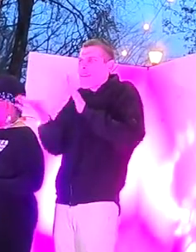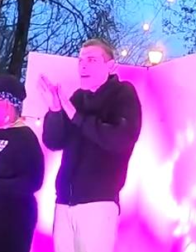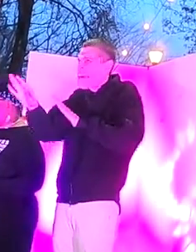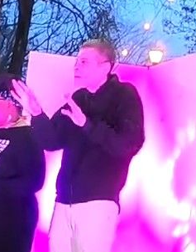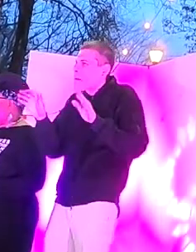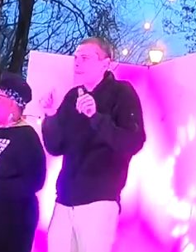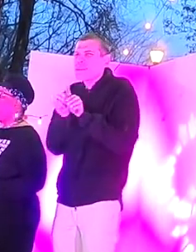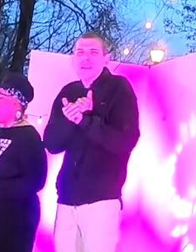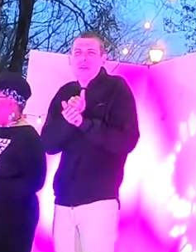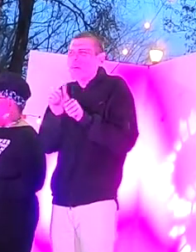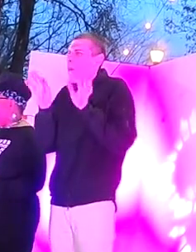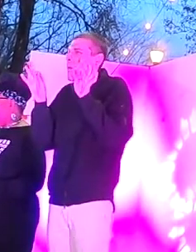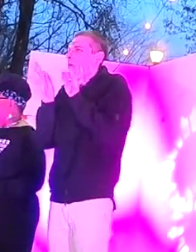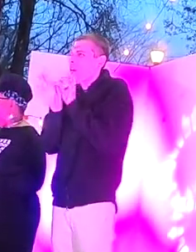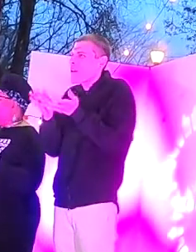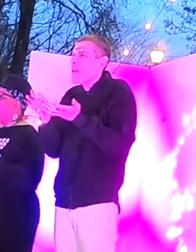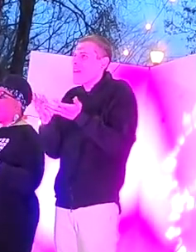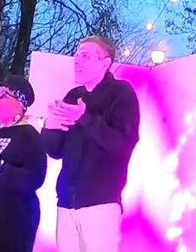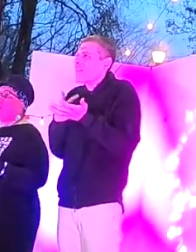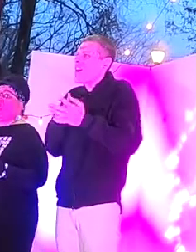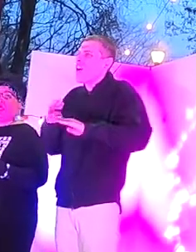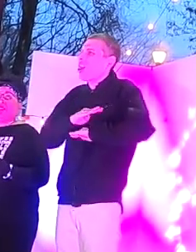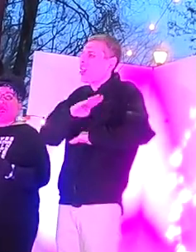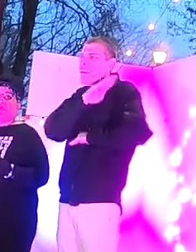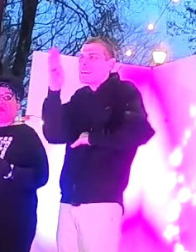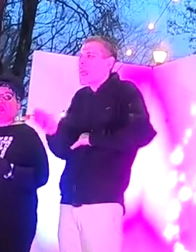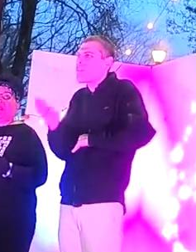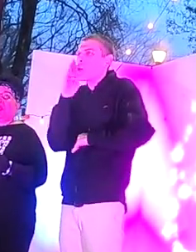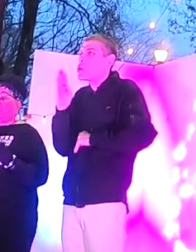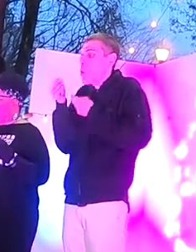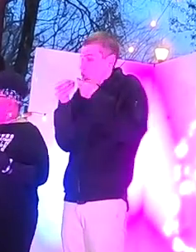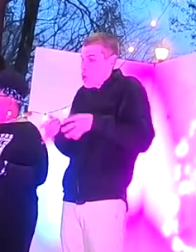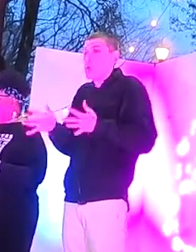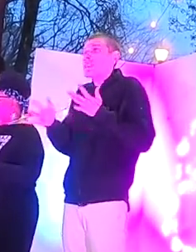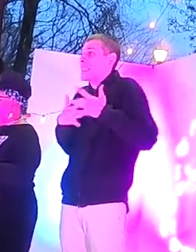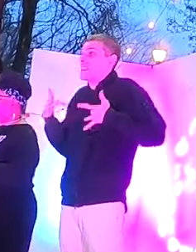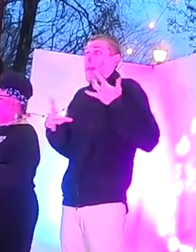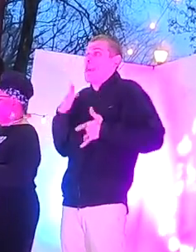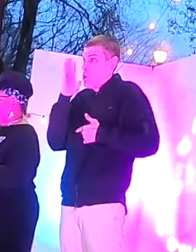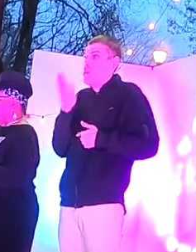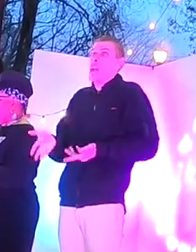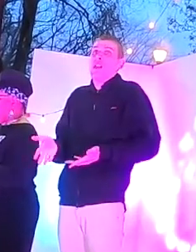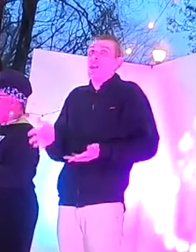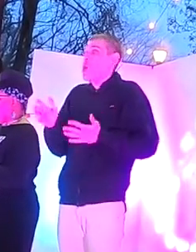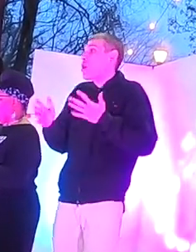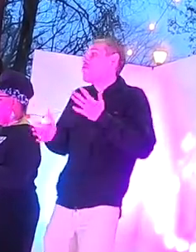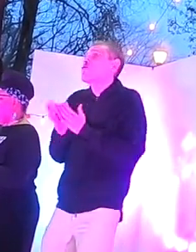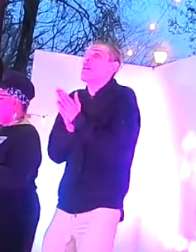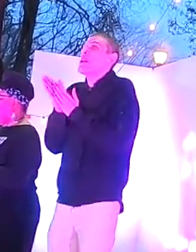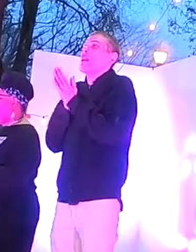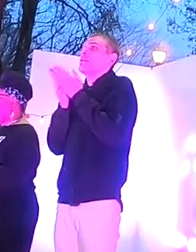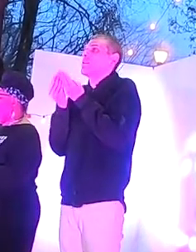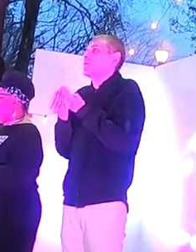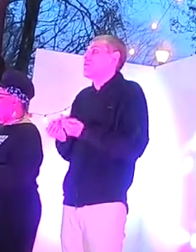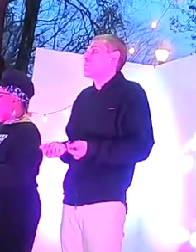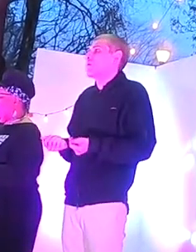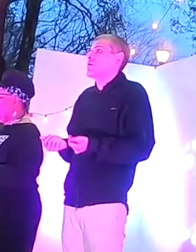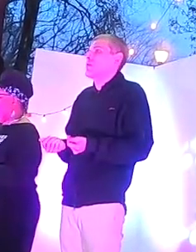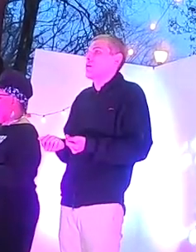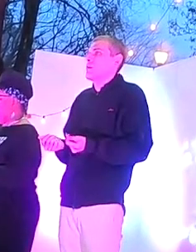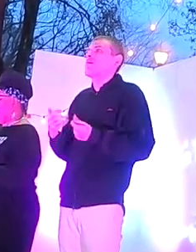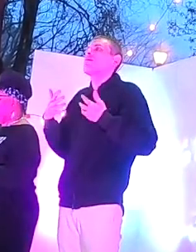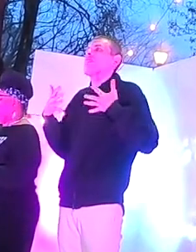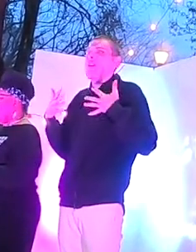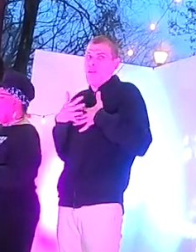yourself, unseen, unfulfilled, you'll lose all excitement. You'll lose all of your thrills. They're